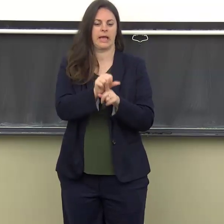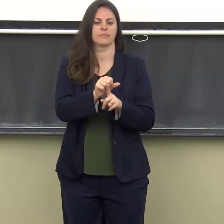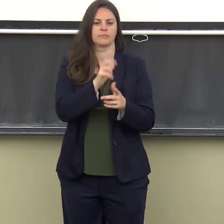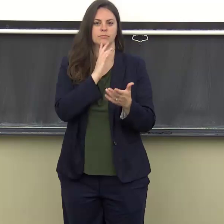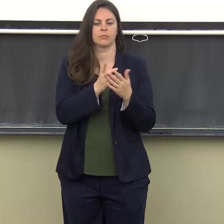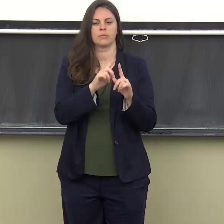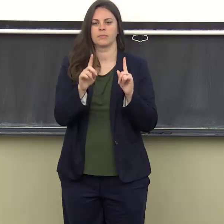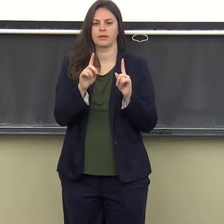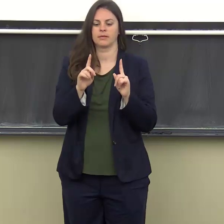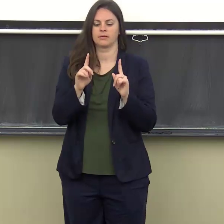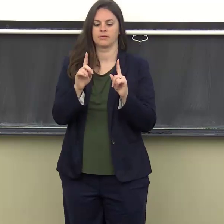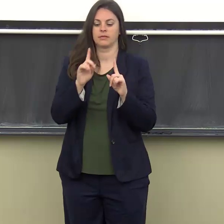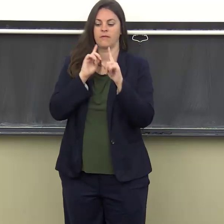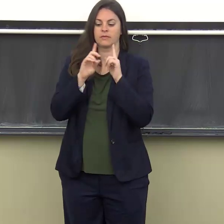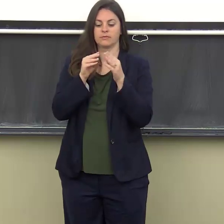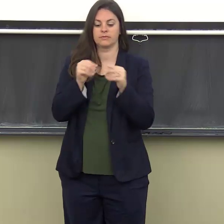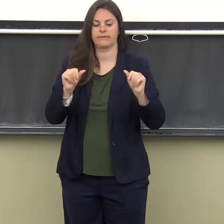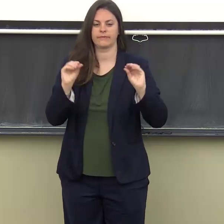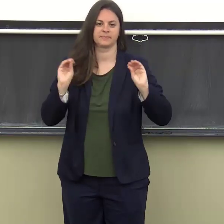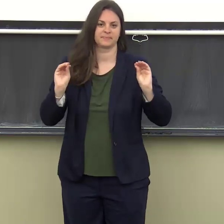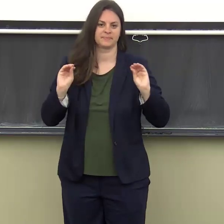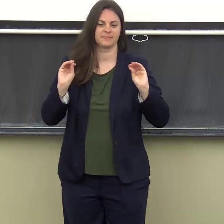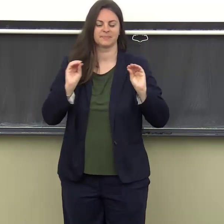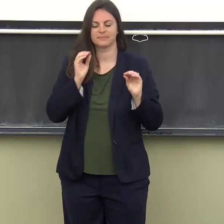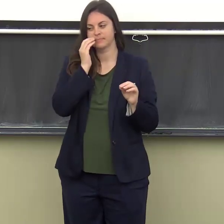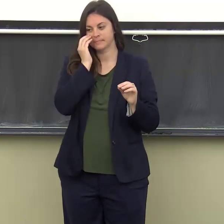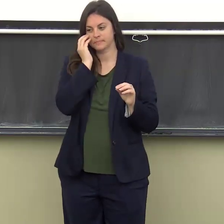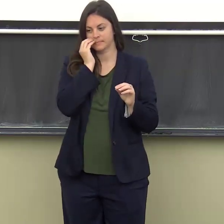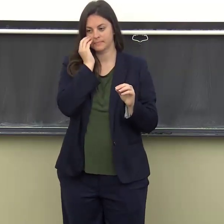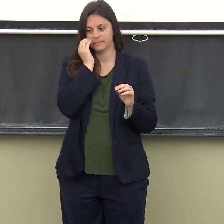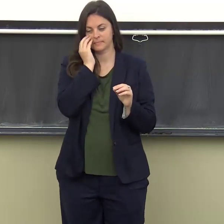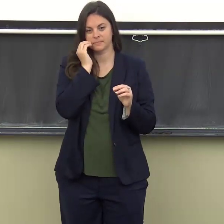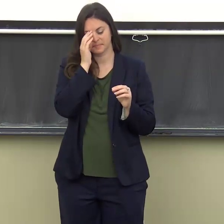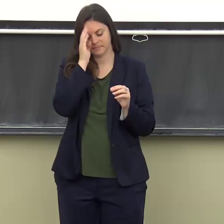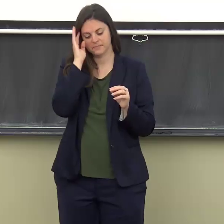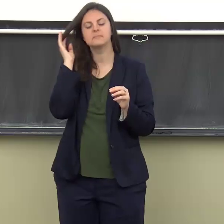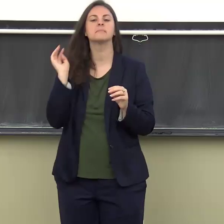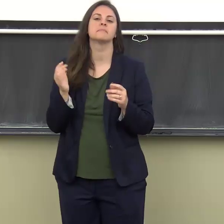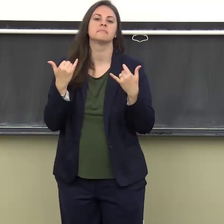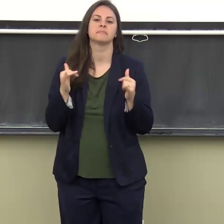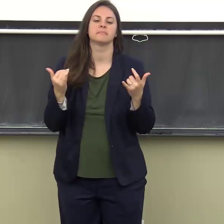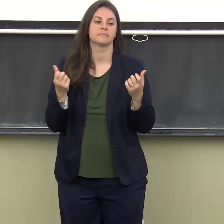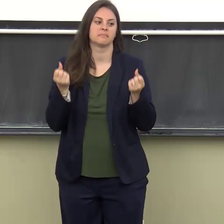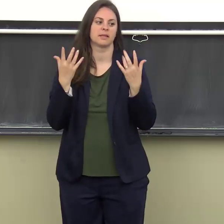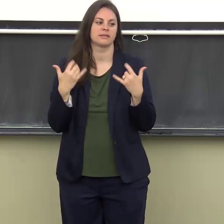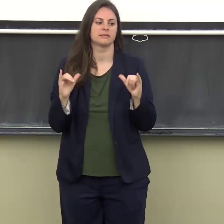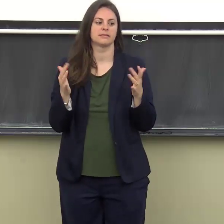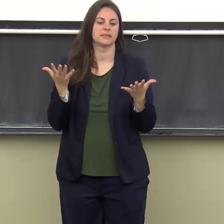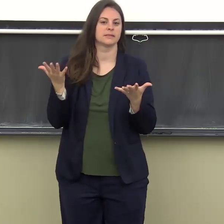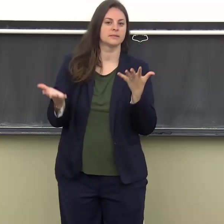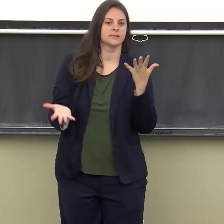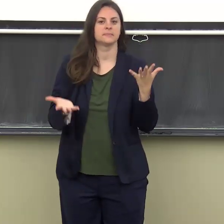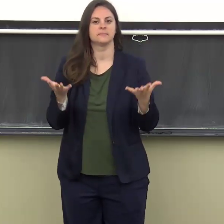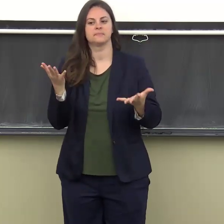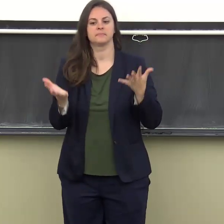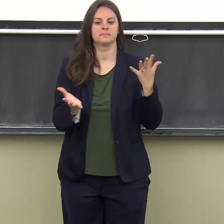conversations were resolved. Many of them were still up in the air and given as